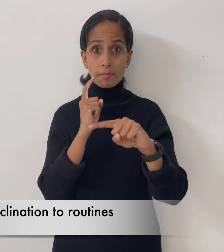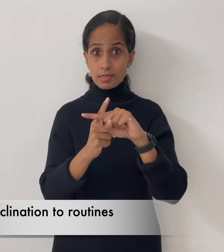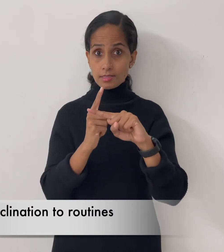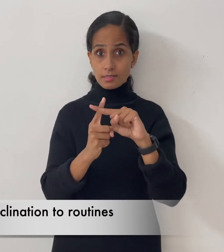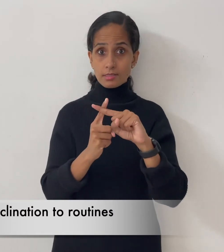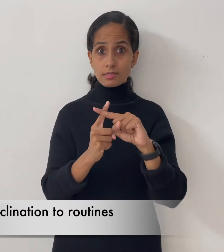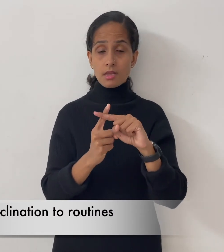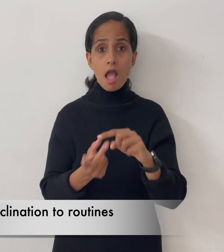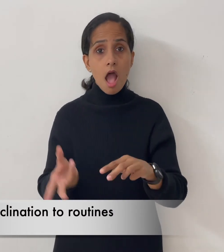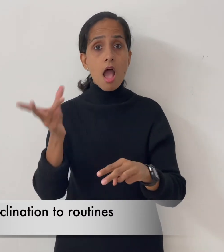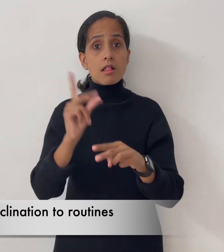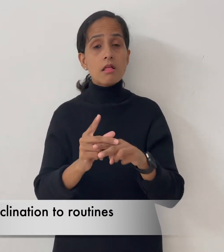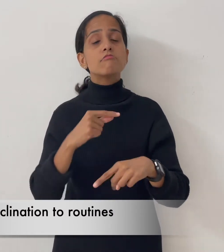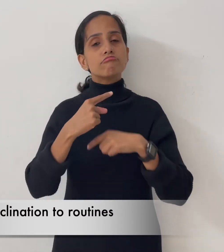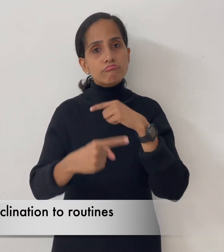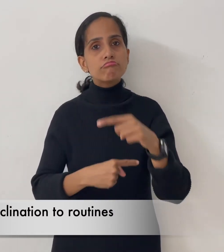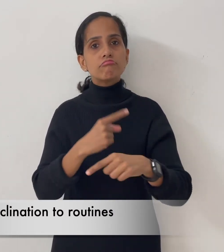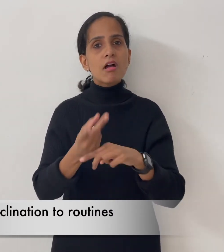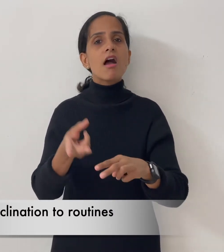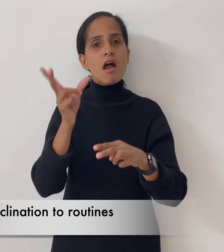inclinations to routines,